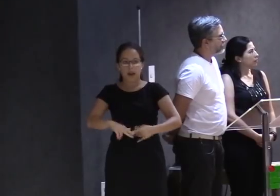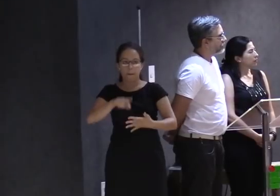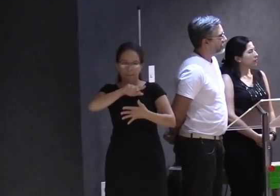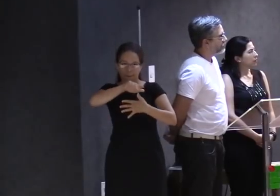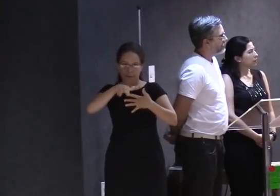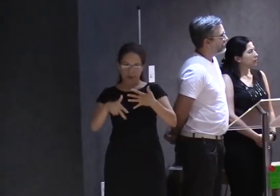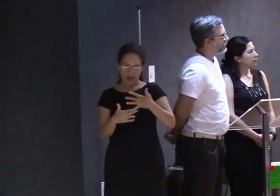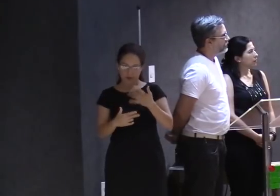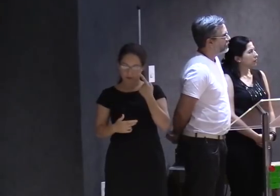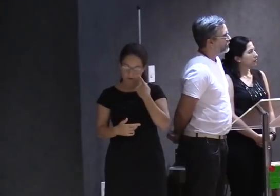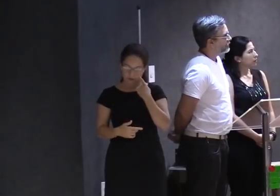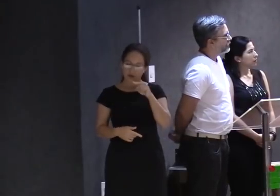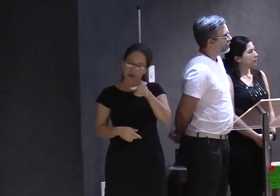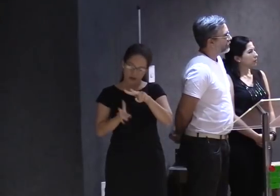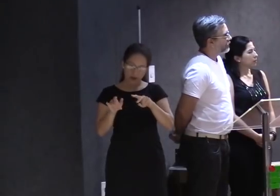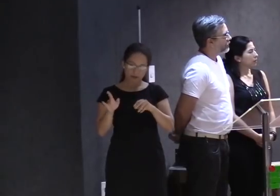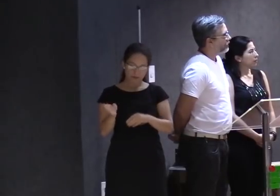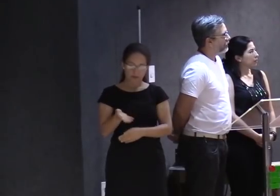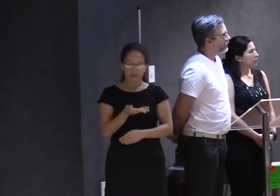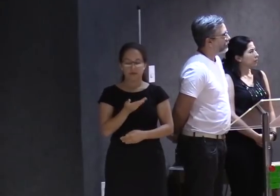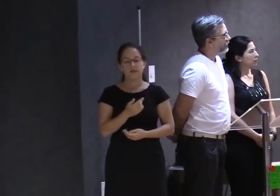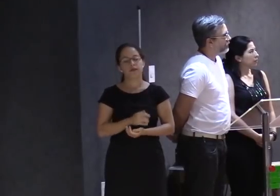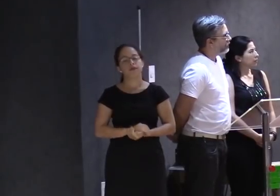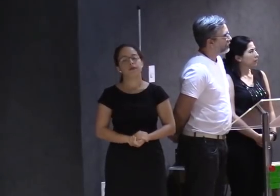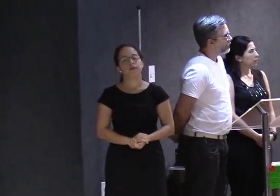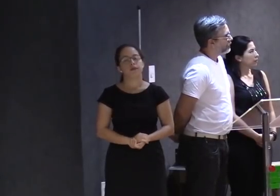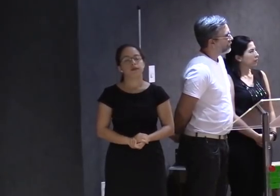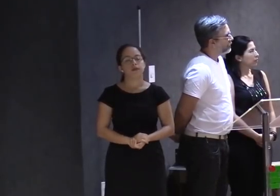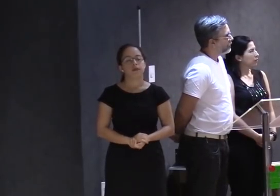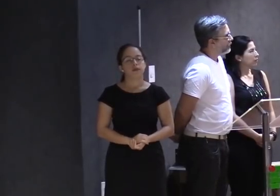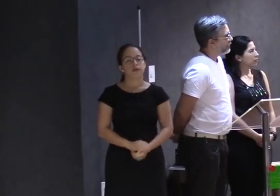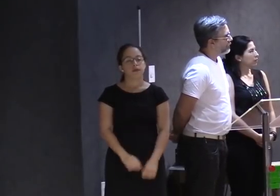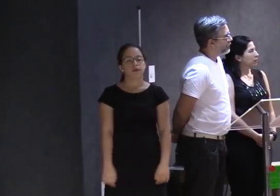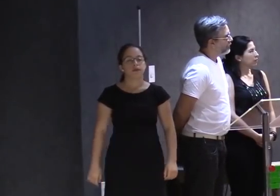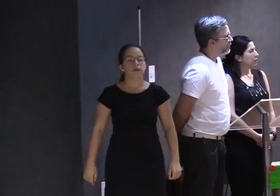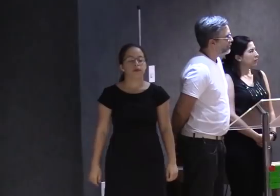Nos próximos três slides, ela colocou links